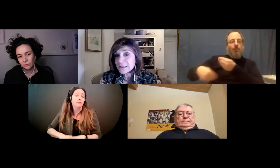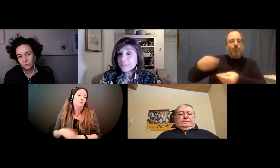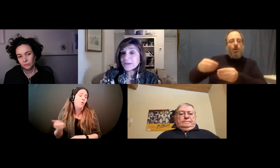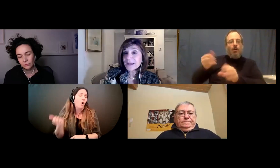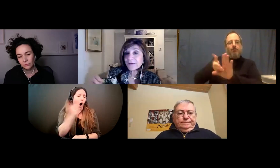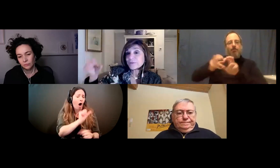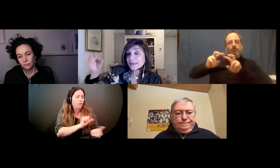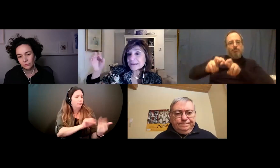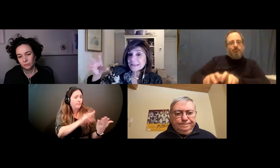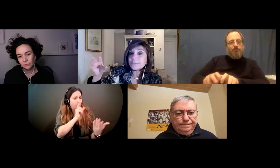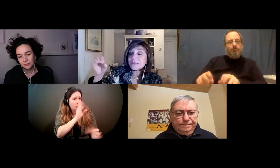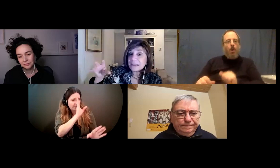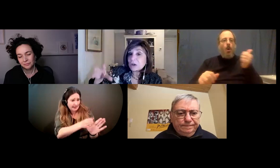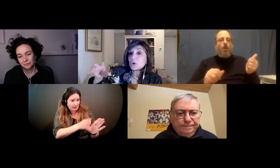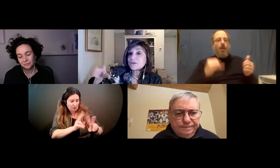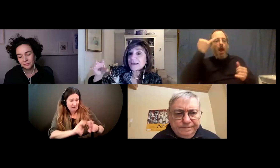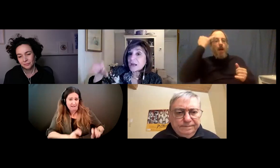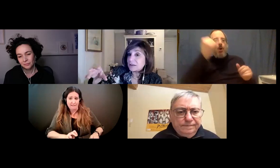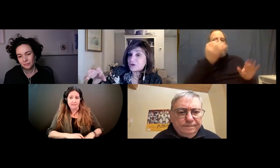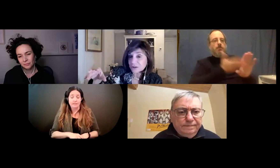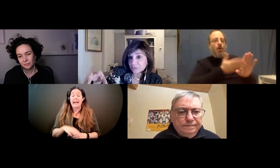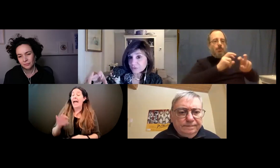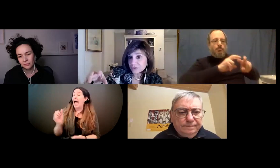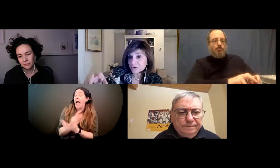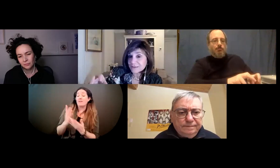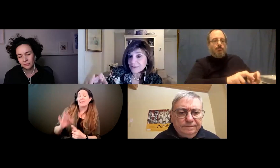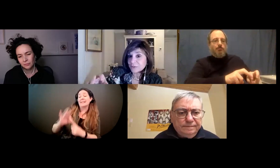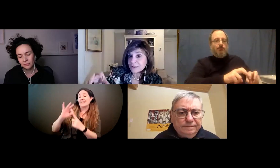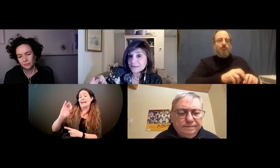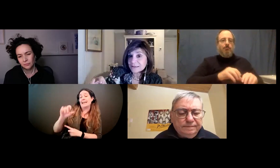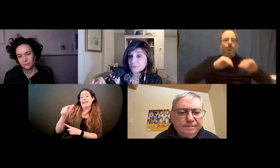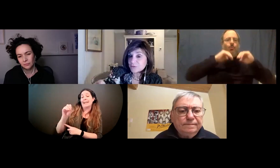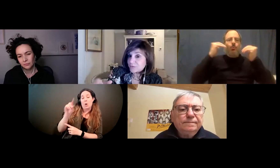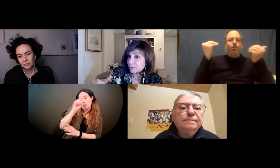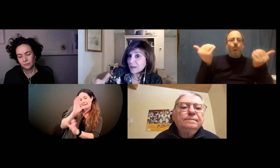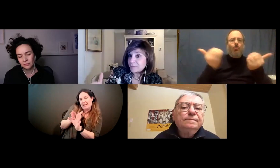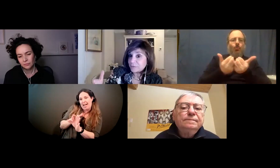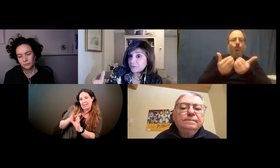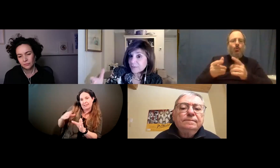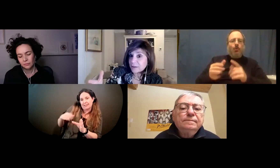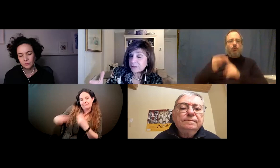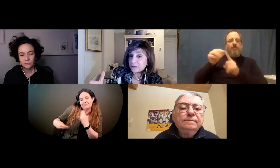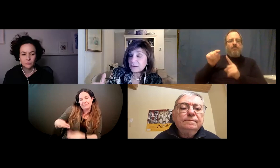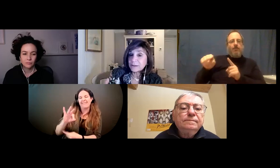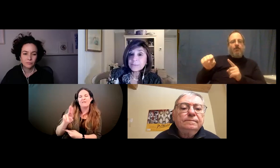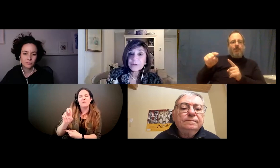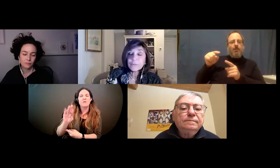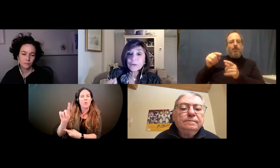psychoanalysis, in everything except the ego psychology or tradition of psychoanalysis, which was very popular in